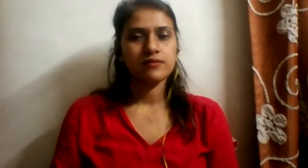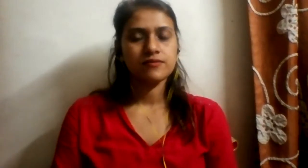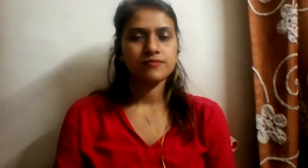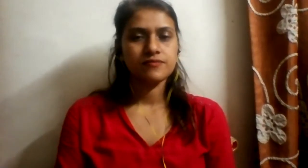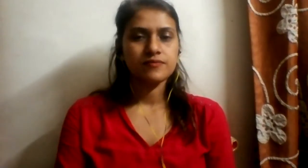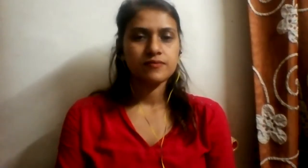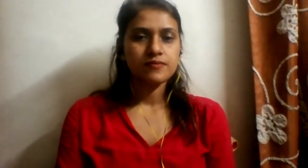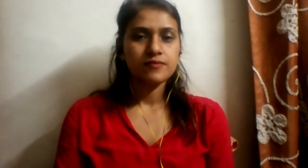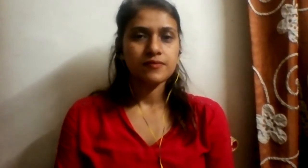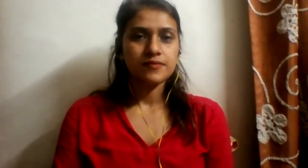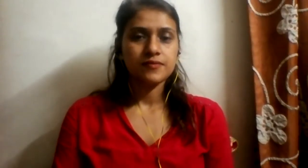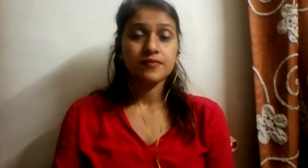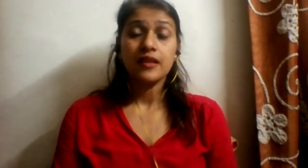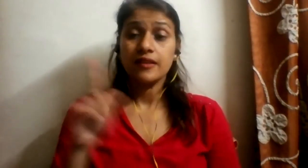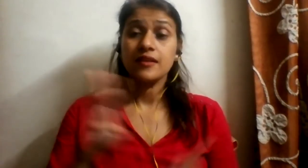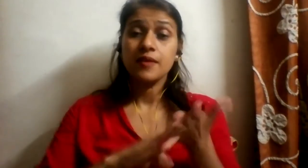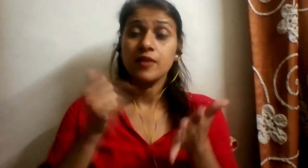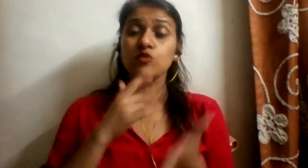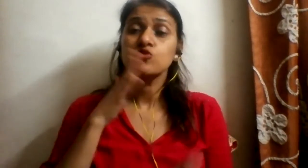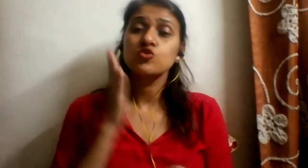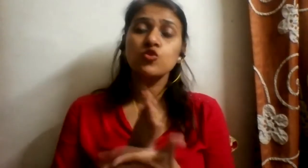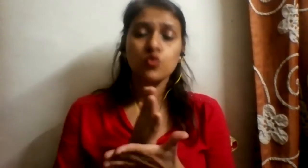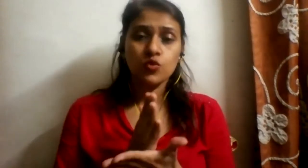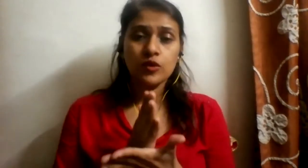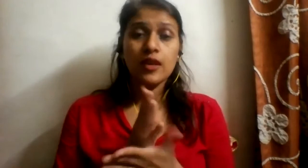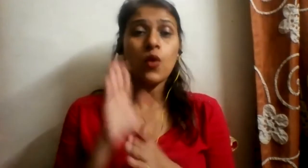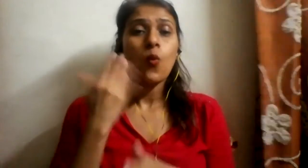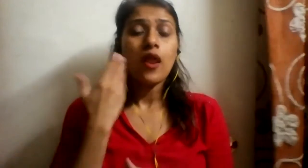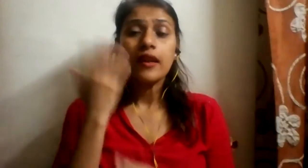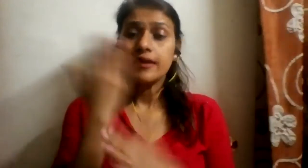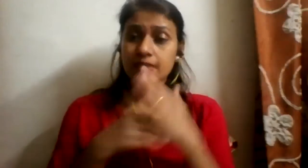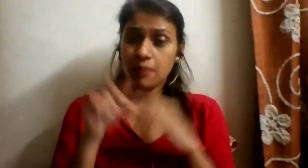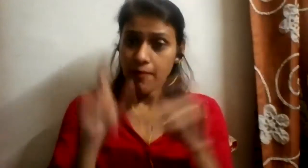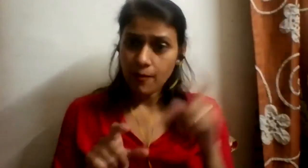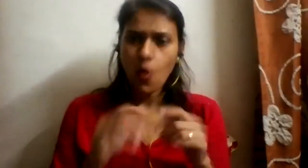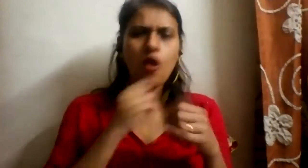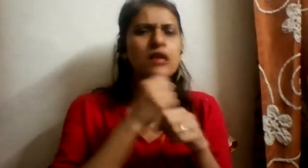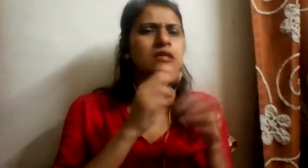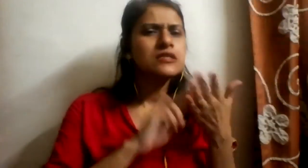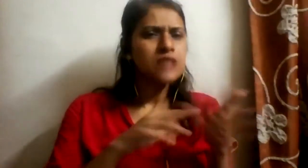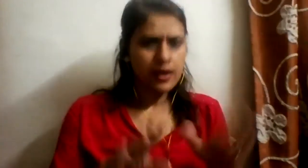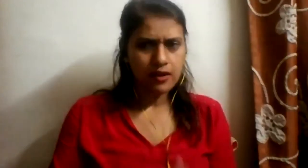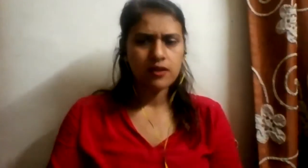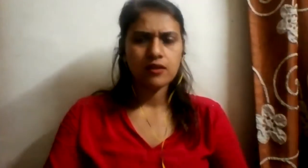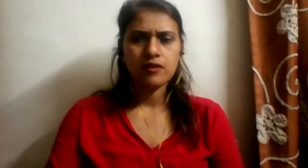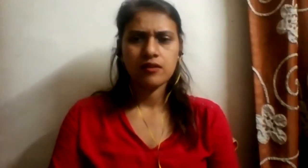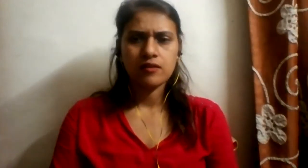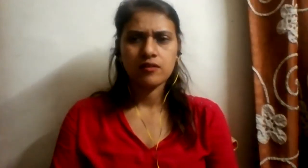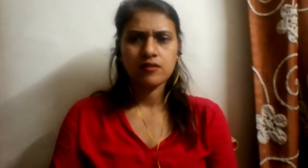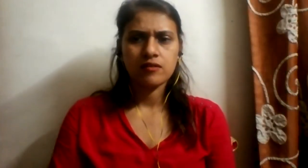ministry ensure that when it comes to a person with disability or in general, all the housing that they make are by default accessible?